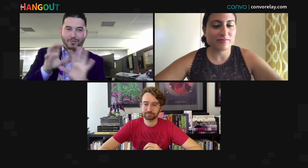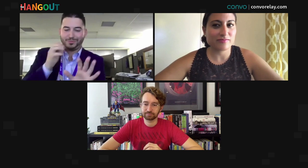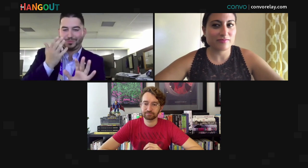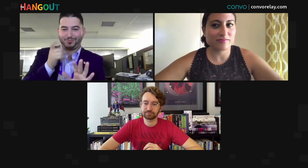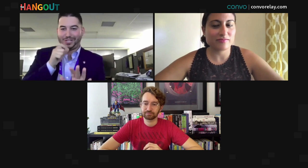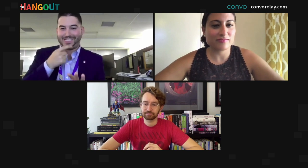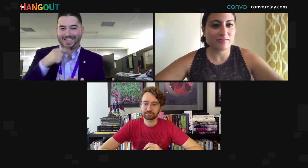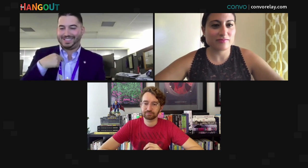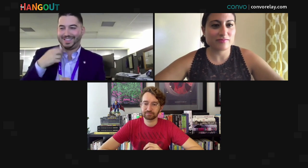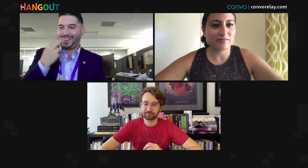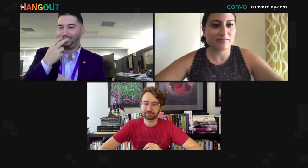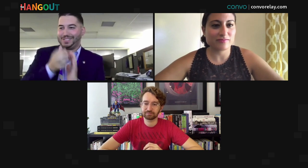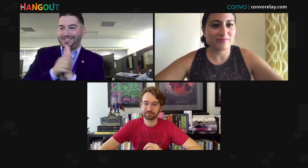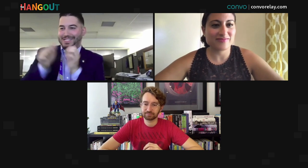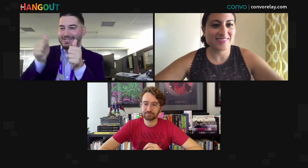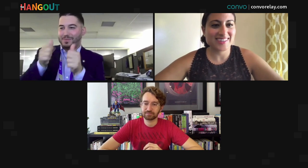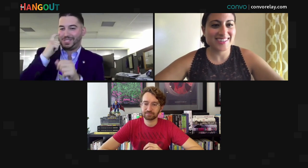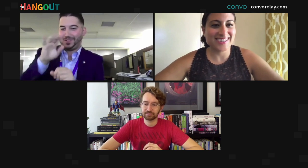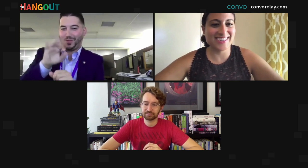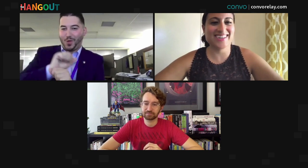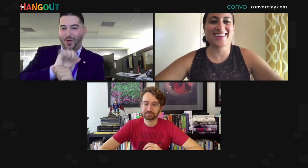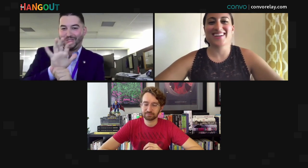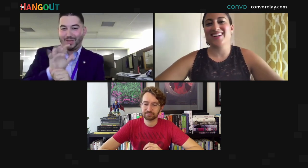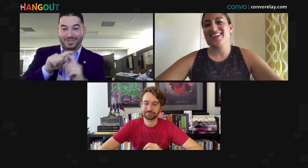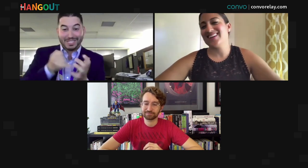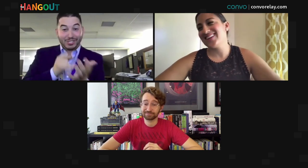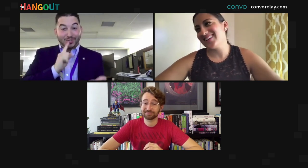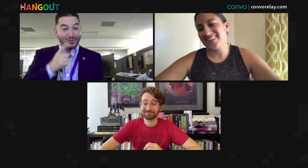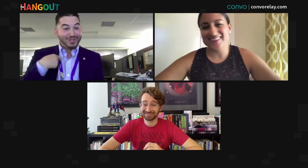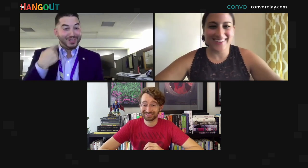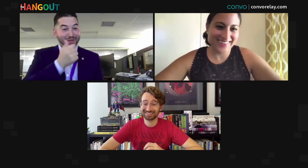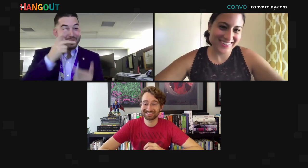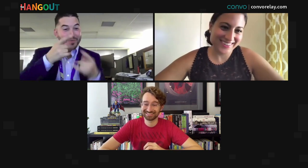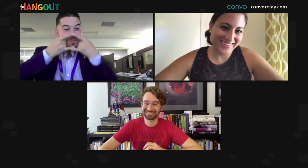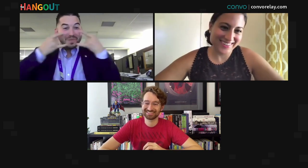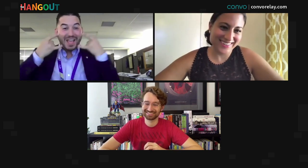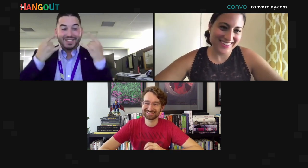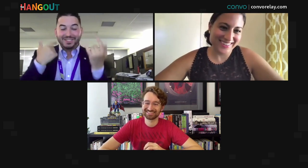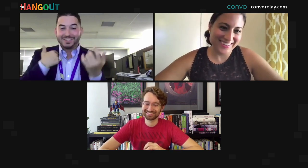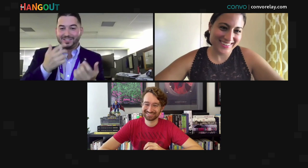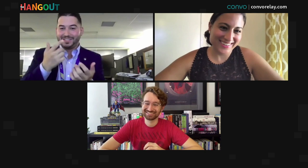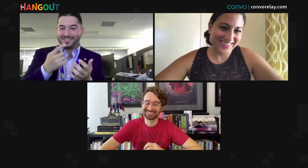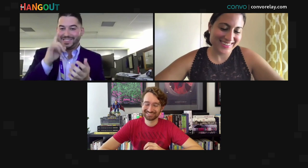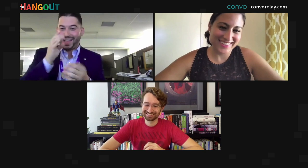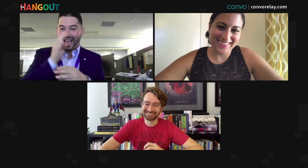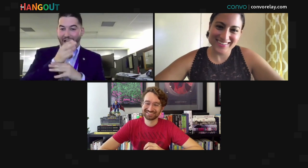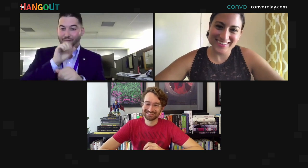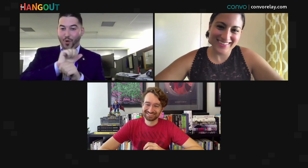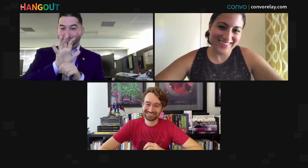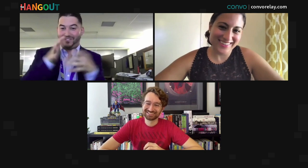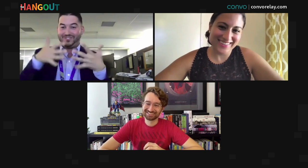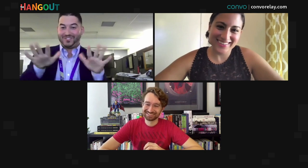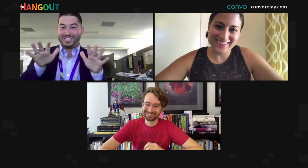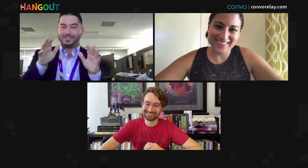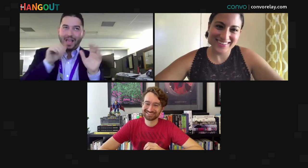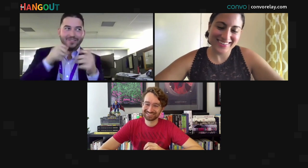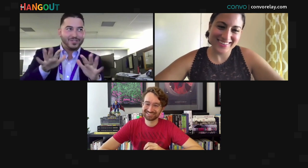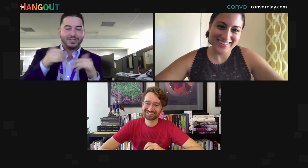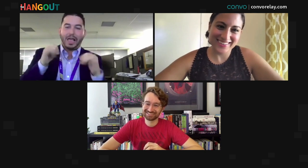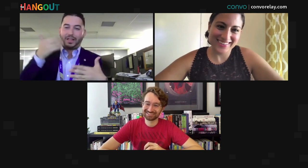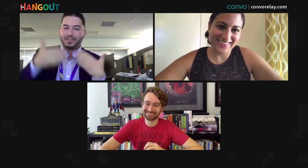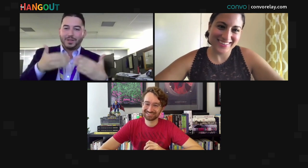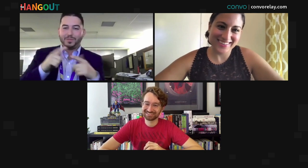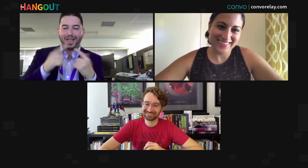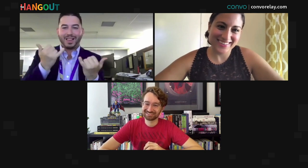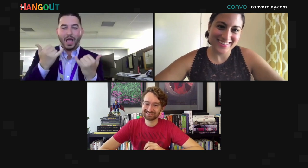now. Or maybe I shouldn't say this, but my lift read skills are good because of COVID, but they are because, you know, after